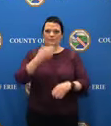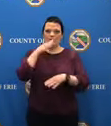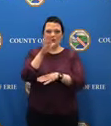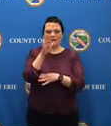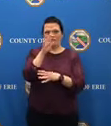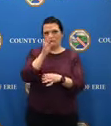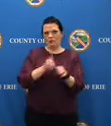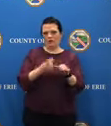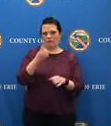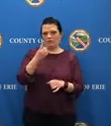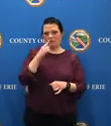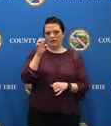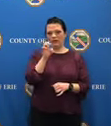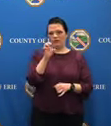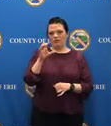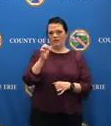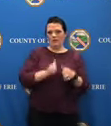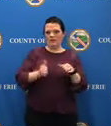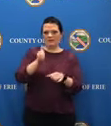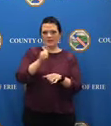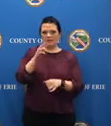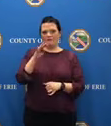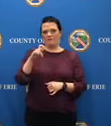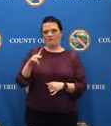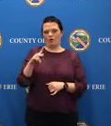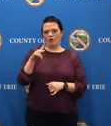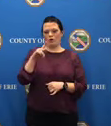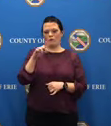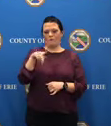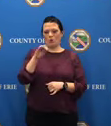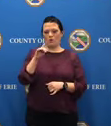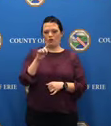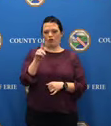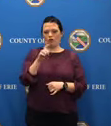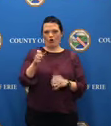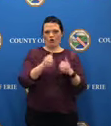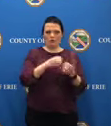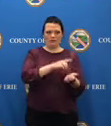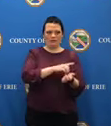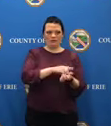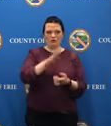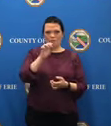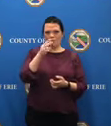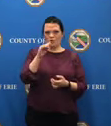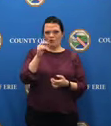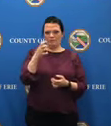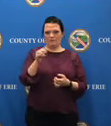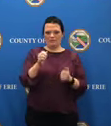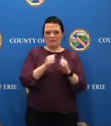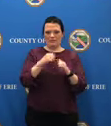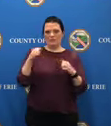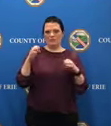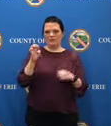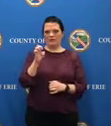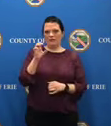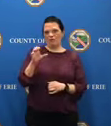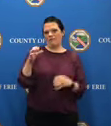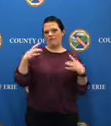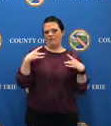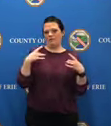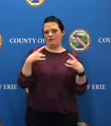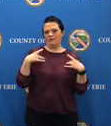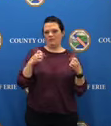Good afternoon, everybody. It's Erie County Executive Mark Polenkars with Dr. Gail Burstein of the Erie County Department of Health, our Health Commissioner, as well as Kendra from Deaf